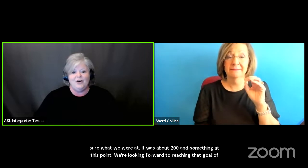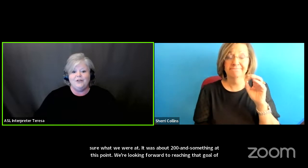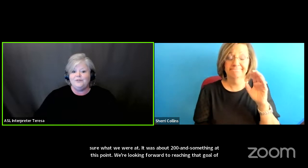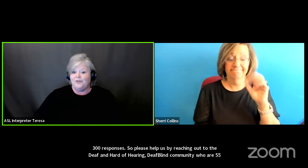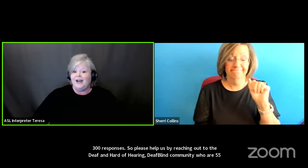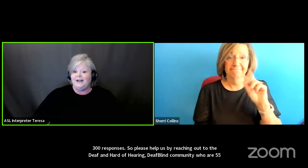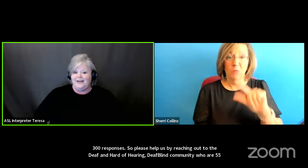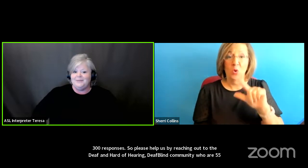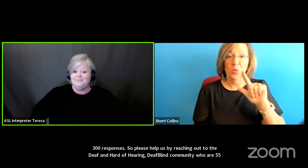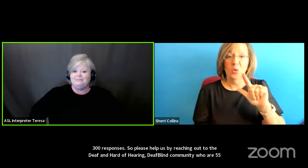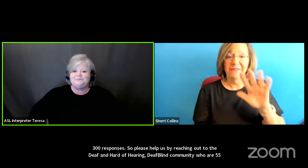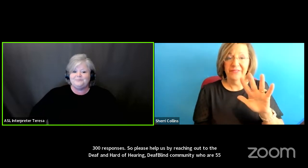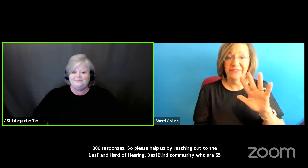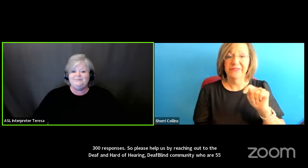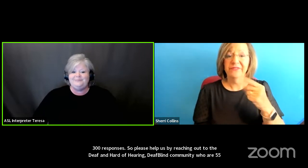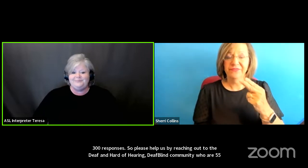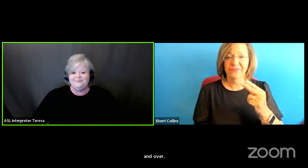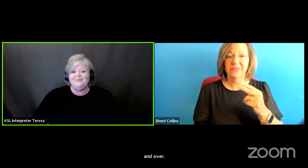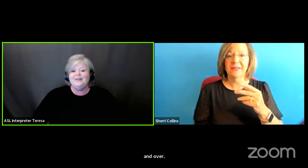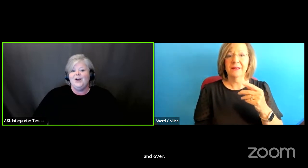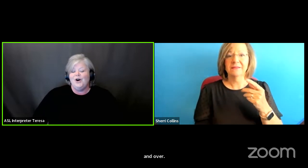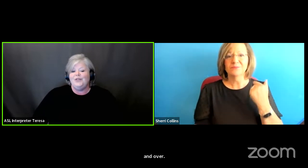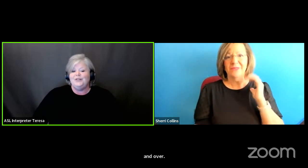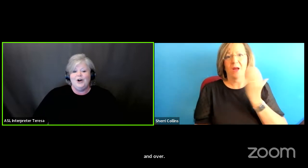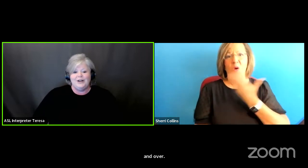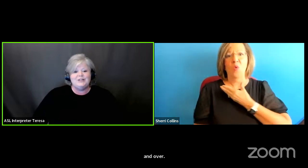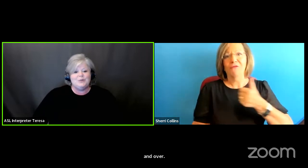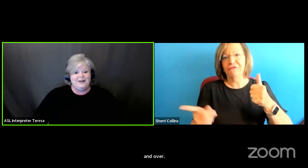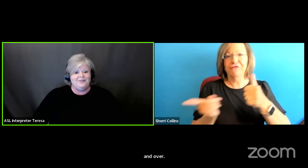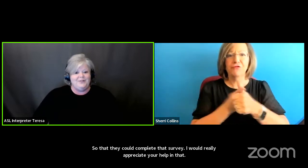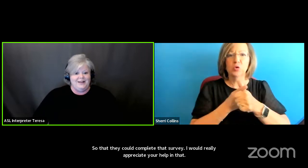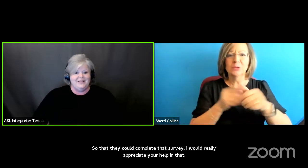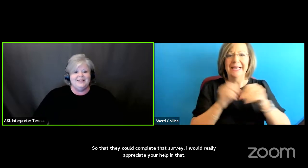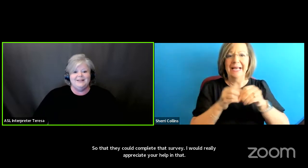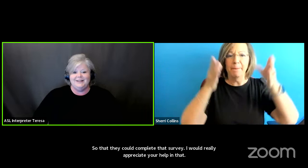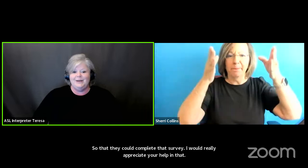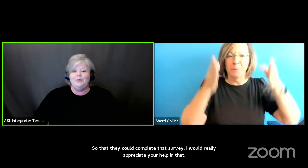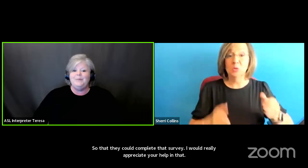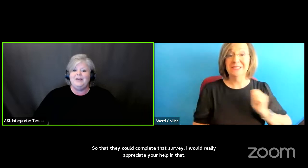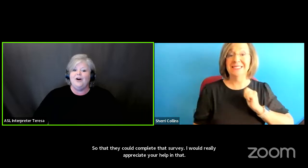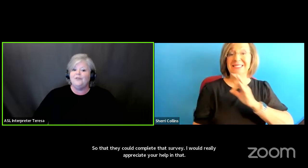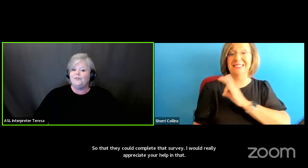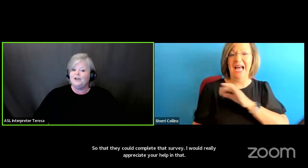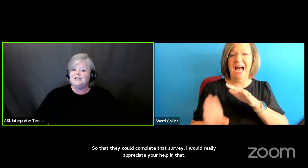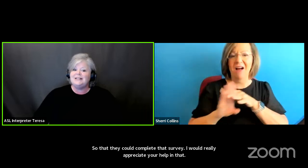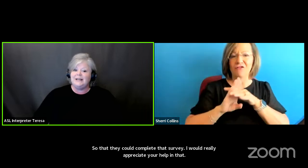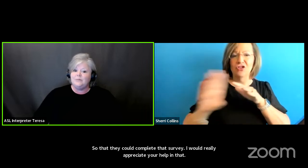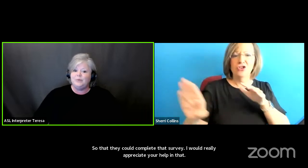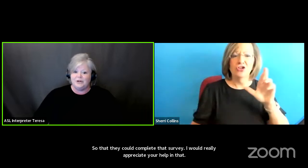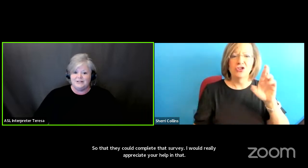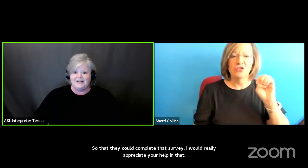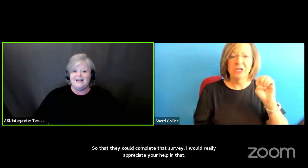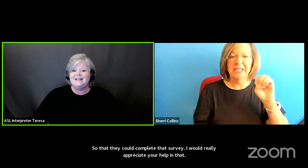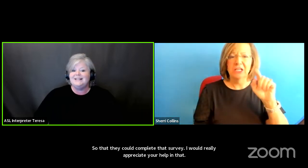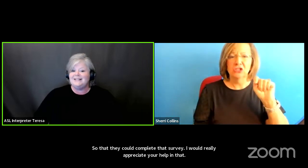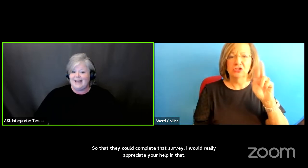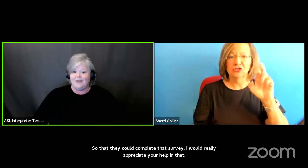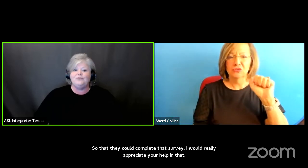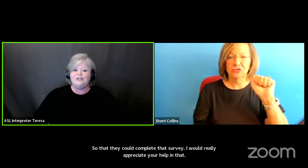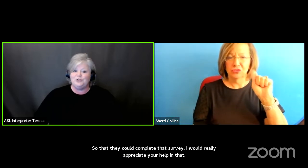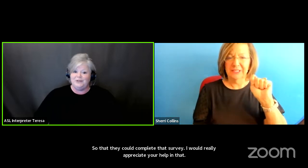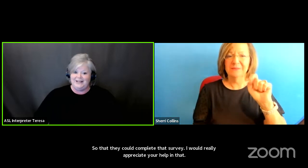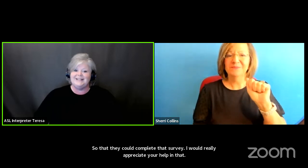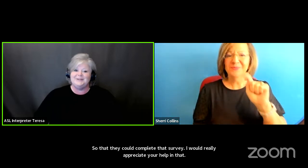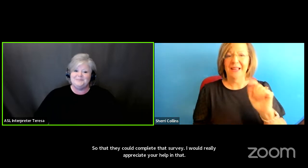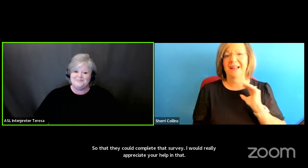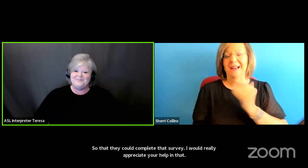Next week, on Friday, on August 25th, it will be our first in-person